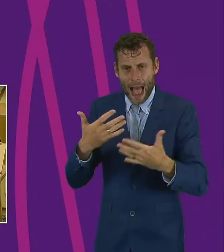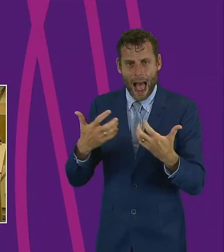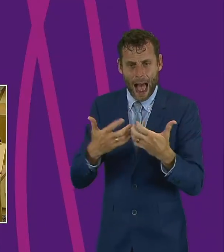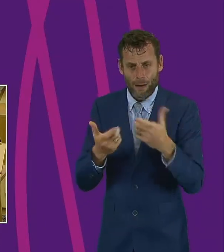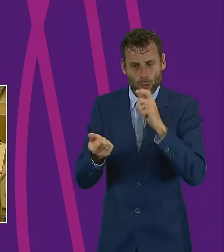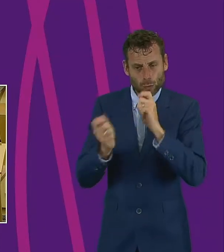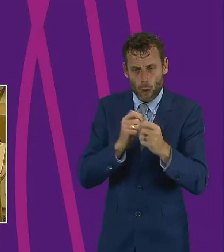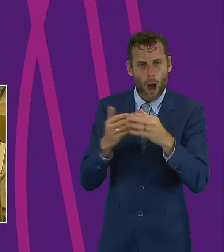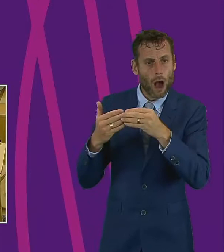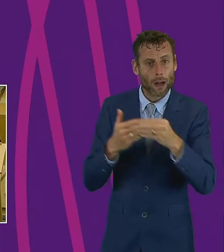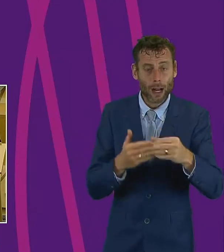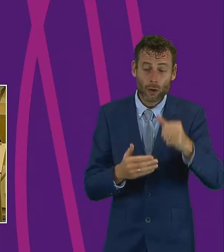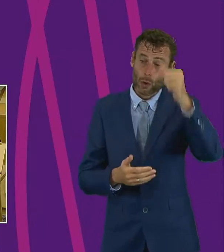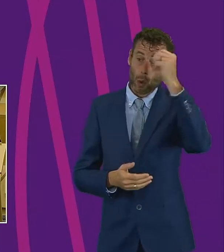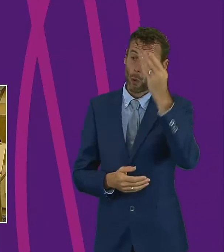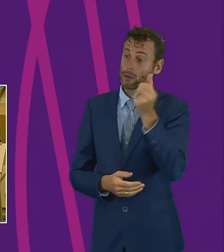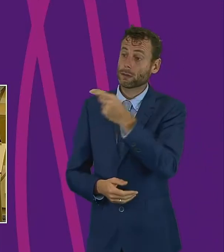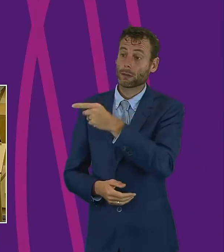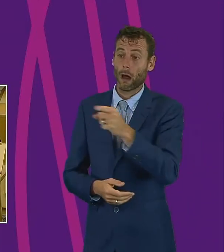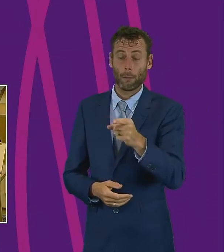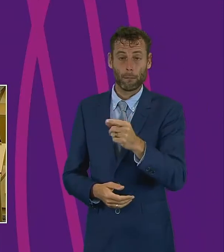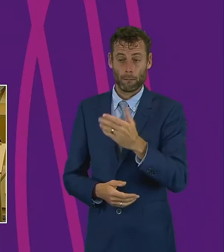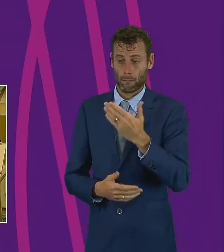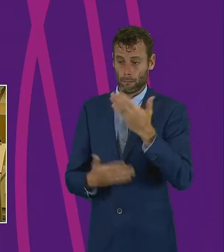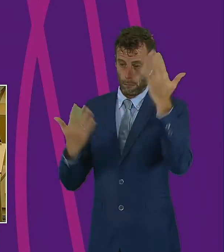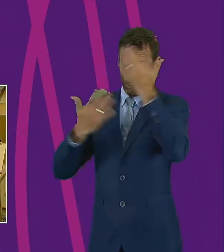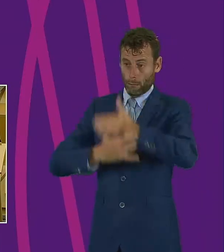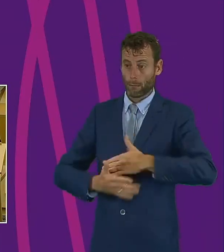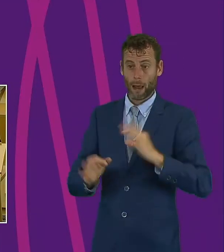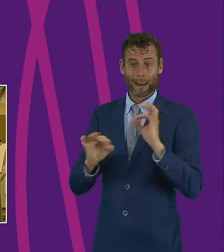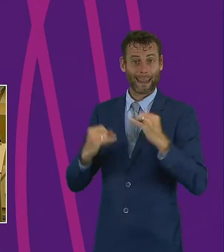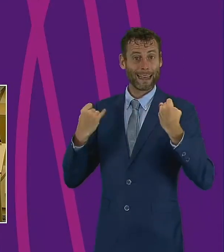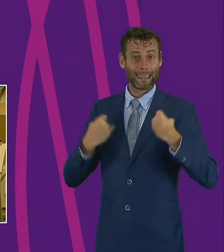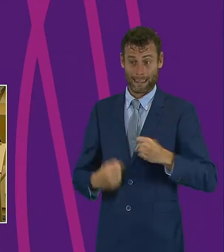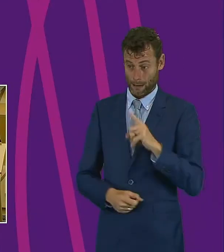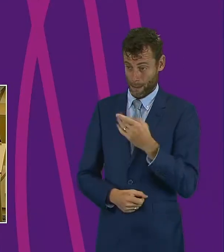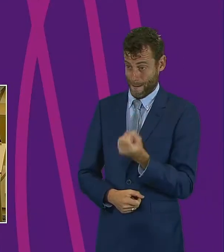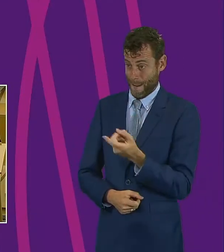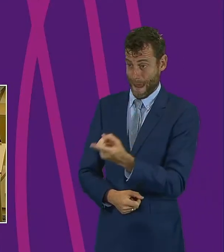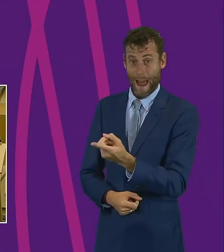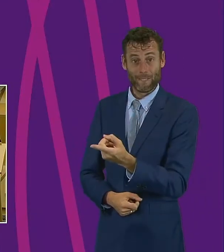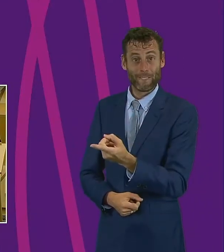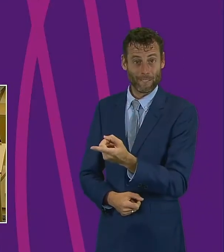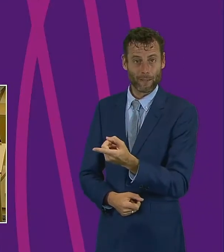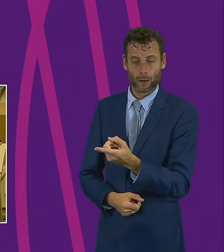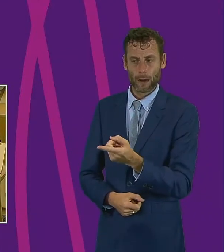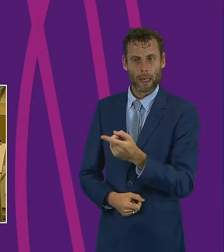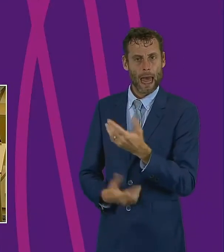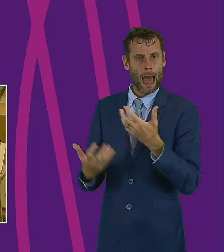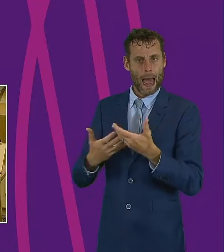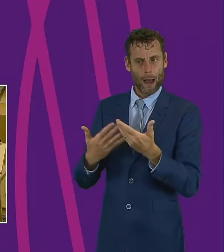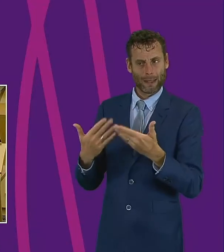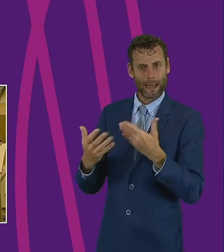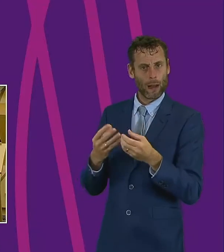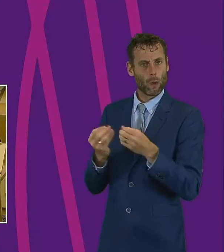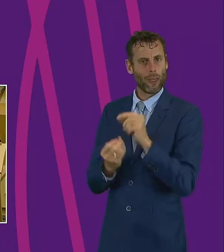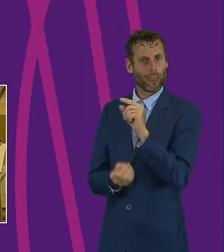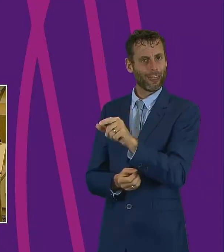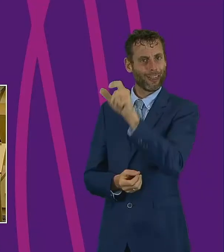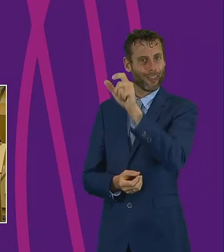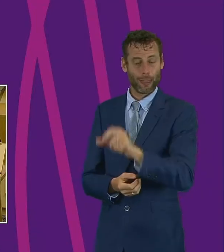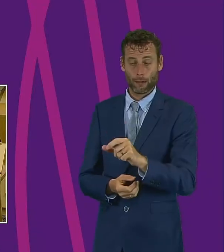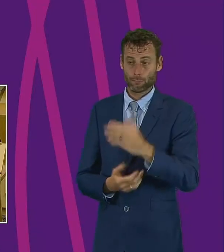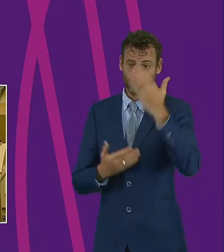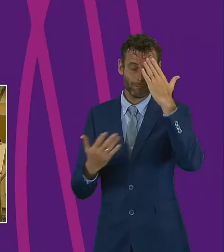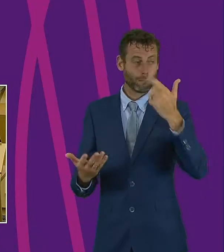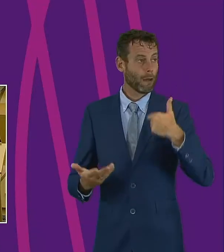our guidance as we have gone through that, and we will continue to do that because these continue to be difficult decisions, and we will continue